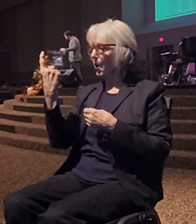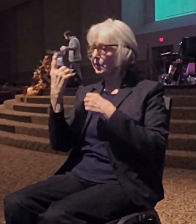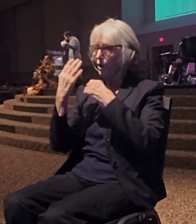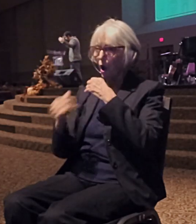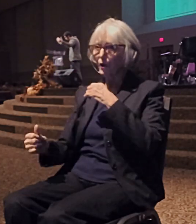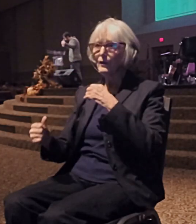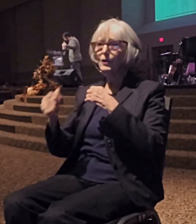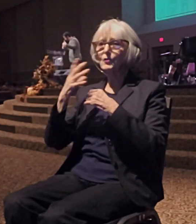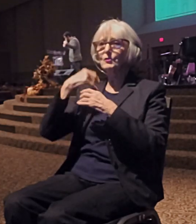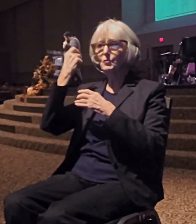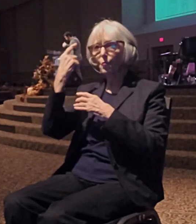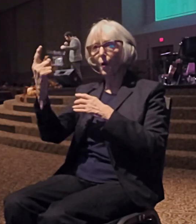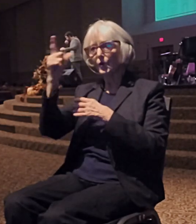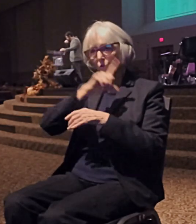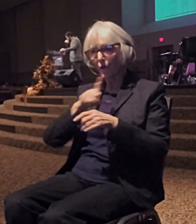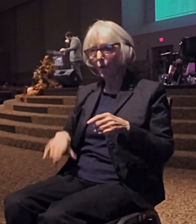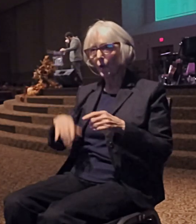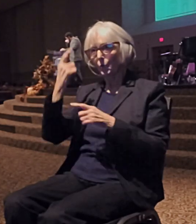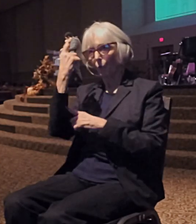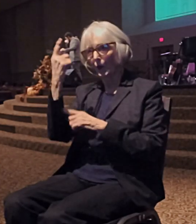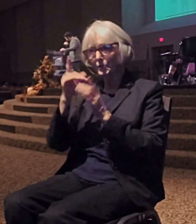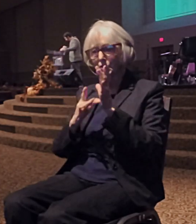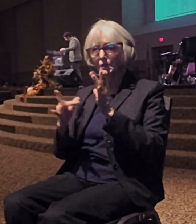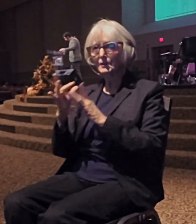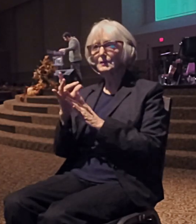hope of the calling. There's only one Lord, one Jesus,